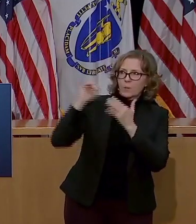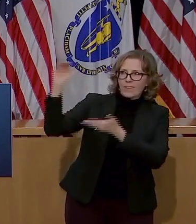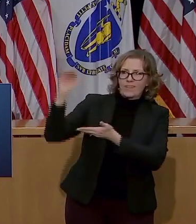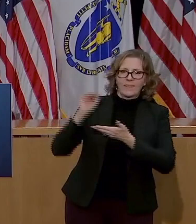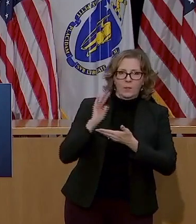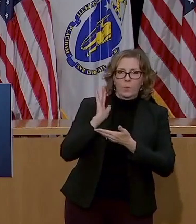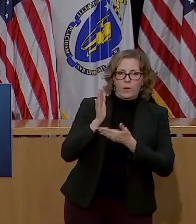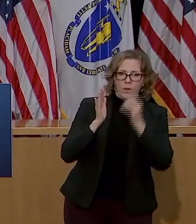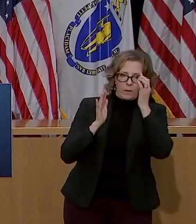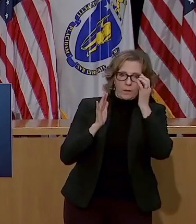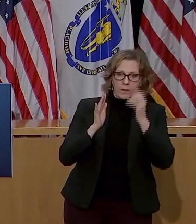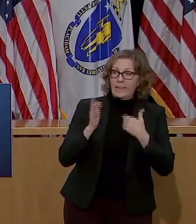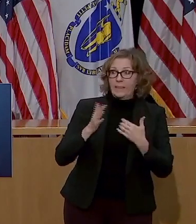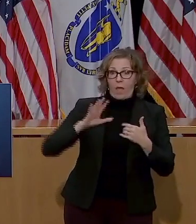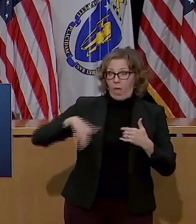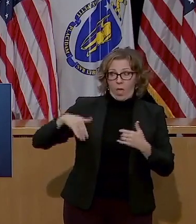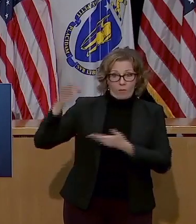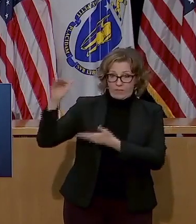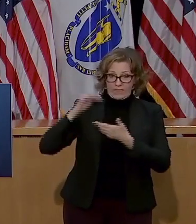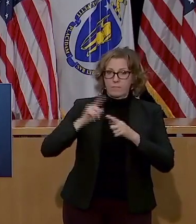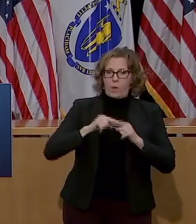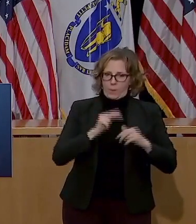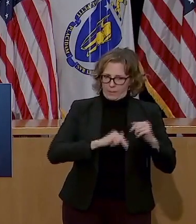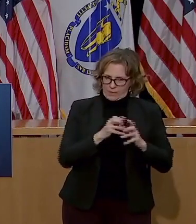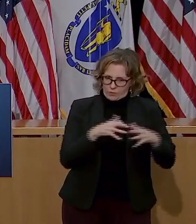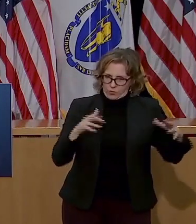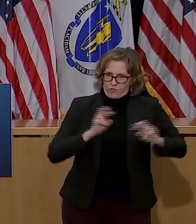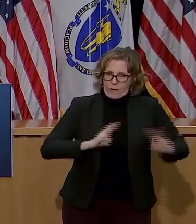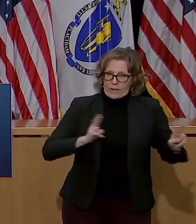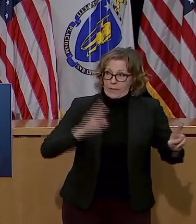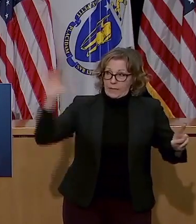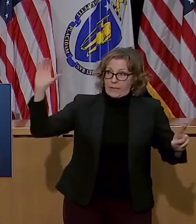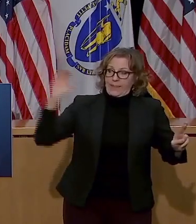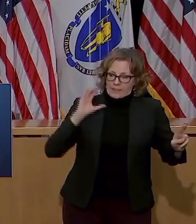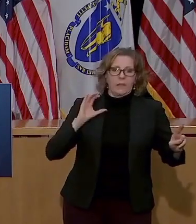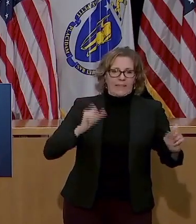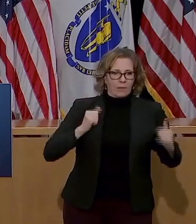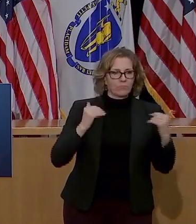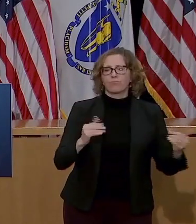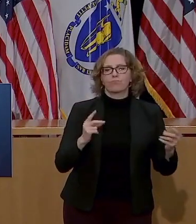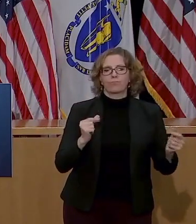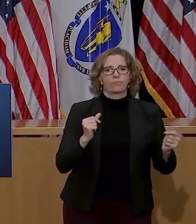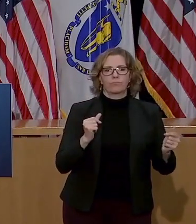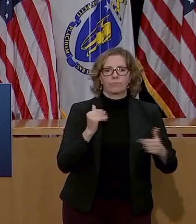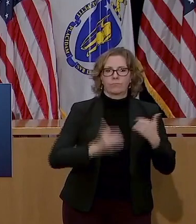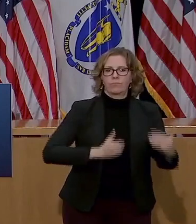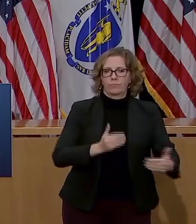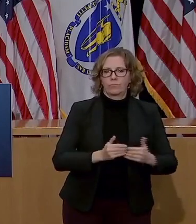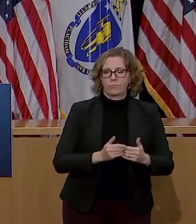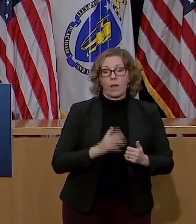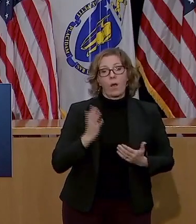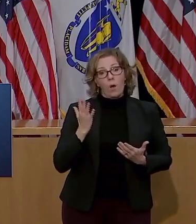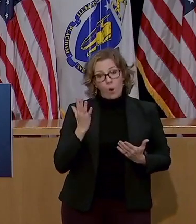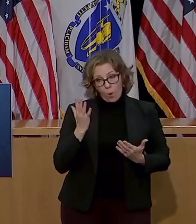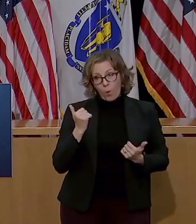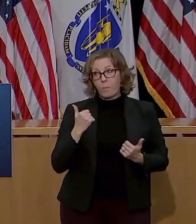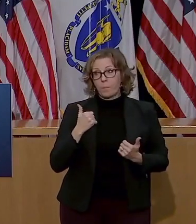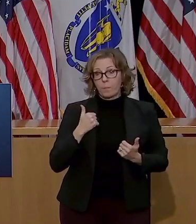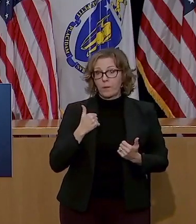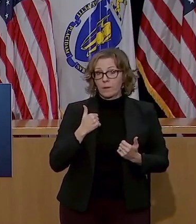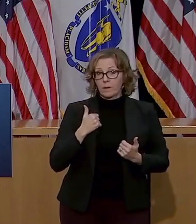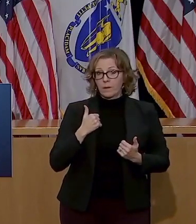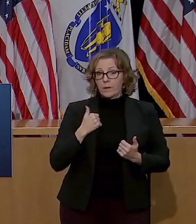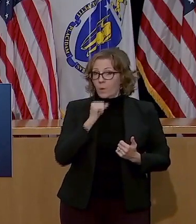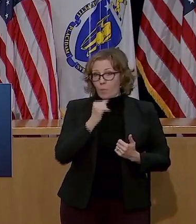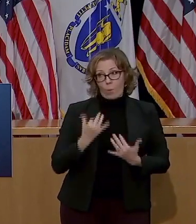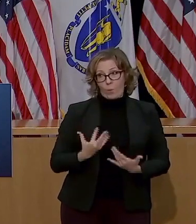the time we get to the middle of February. And I certainly hope I'm wrong about that, and I hope that the feds give us the vaccine that we'll need